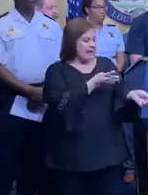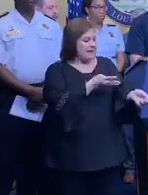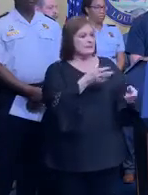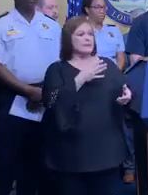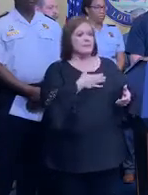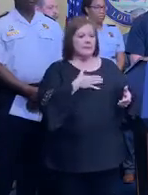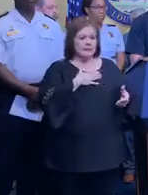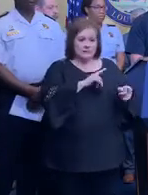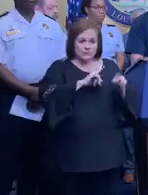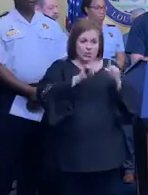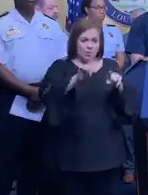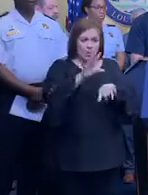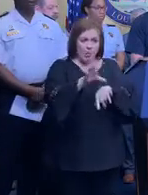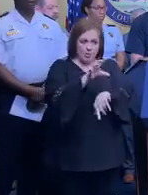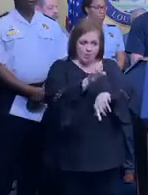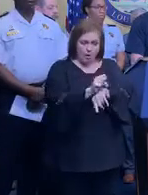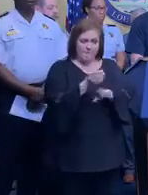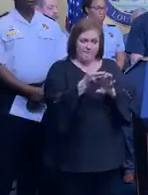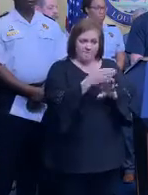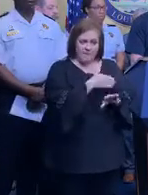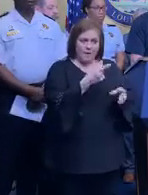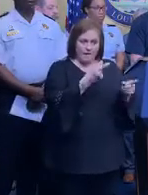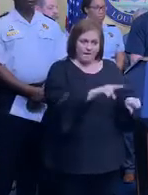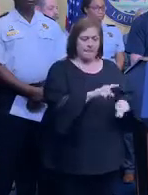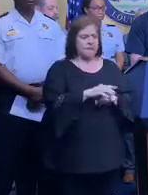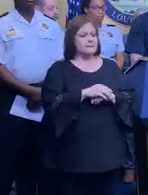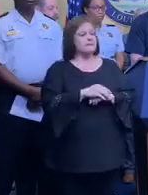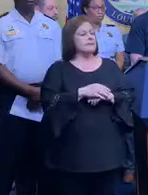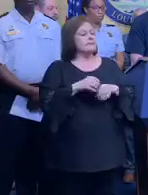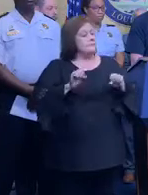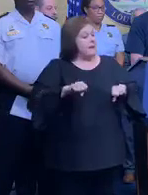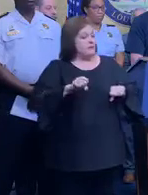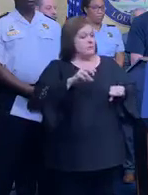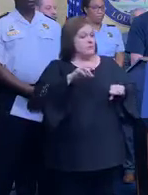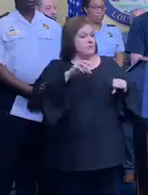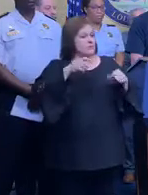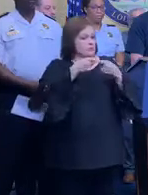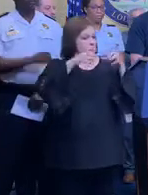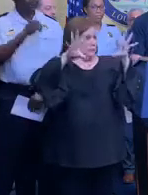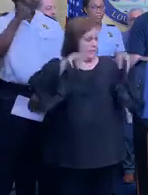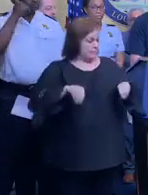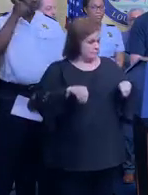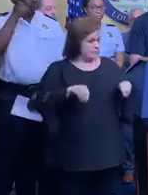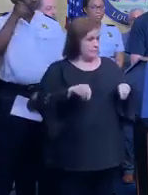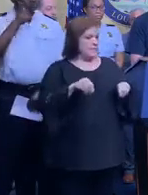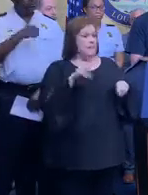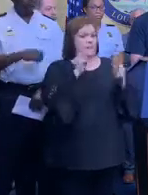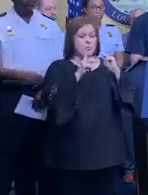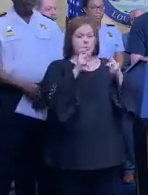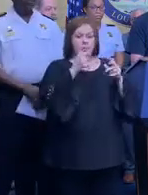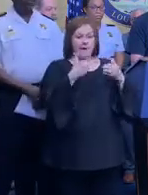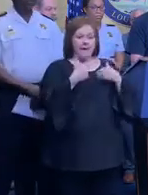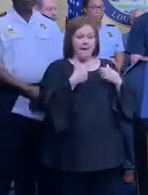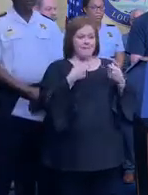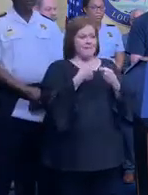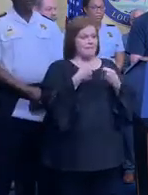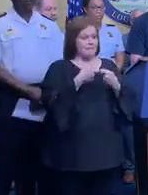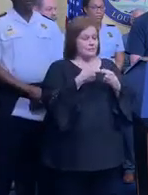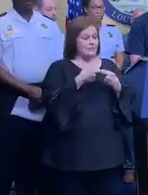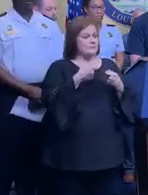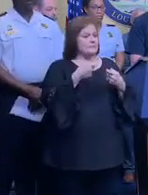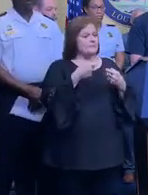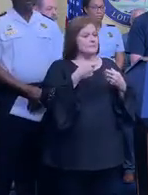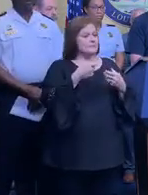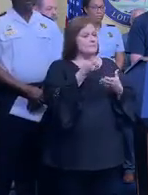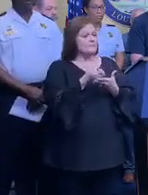attend any last-minute appointments. Power outages are possible with this storm. People with electrically dependent medical equipment should call